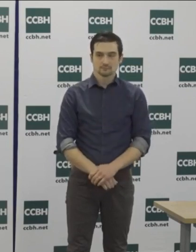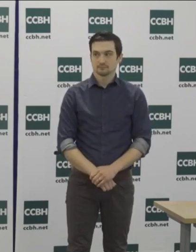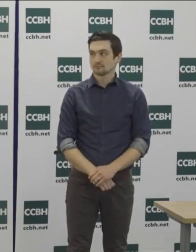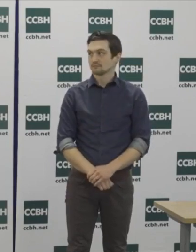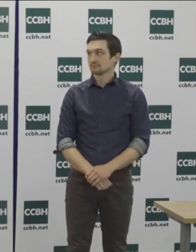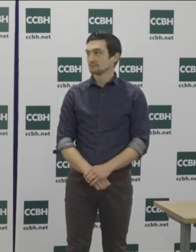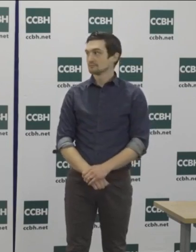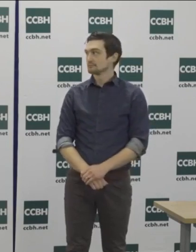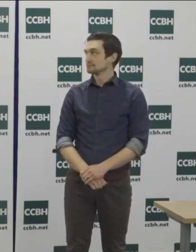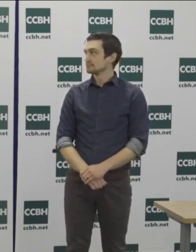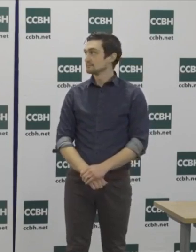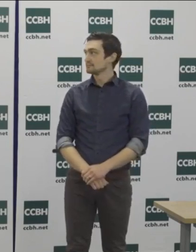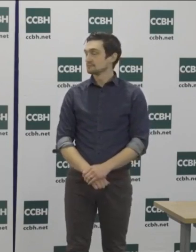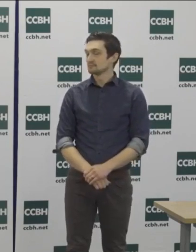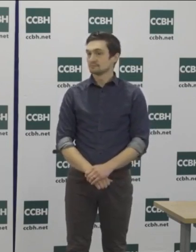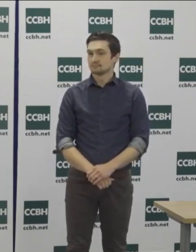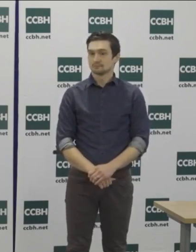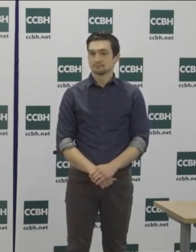Okay.